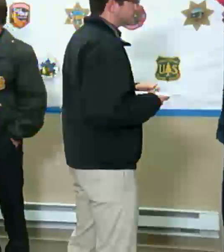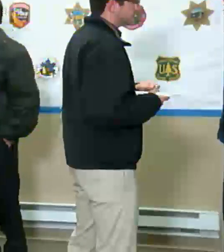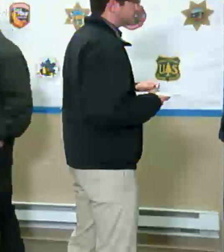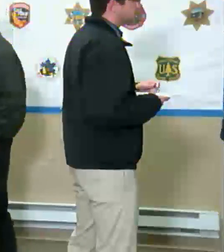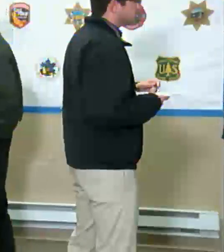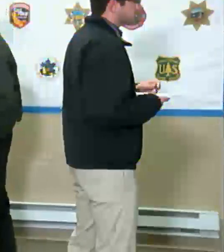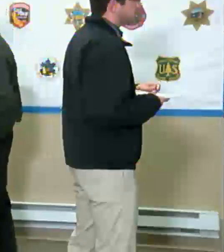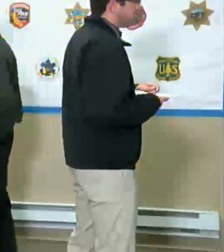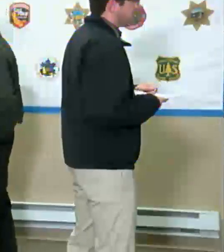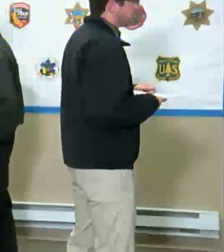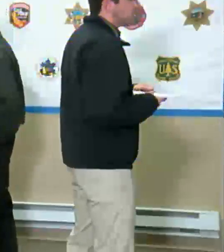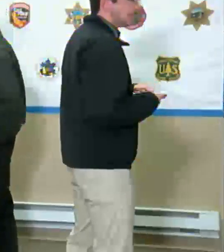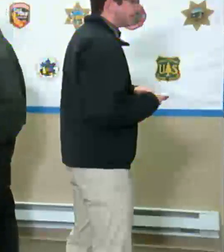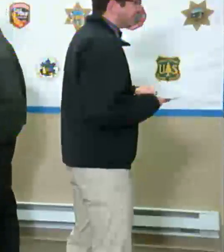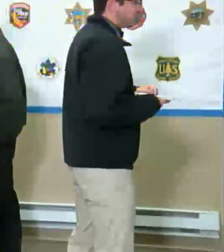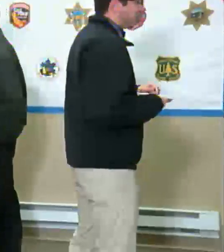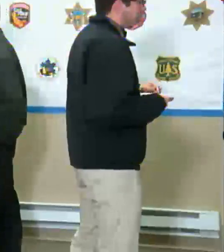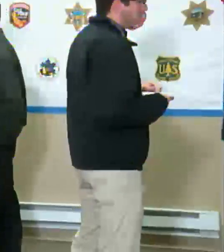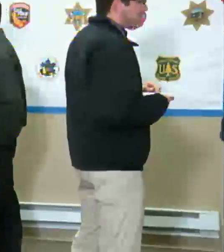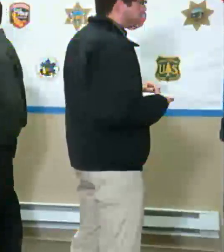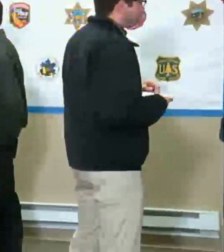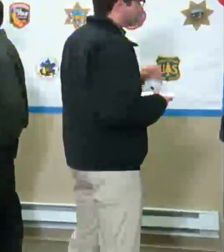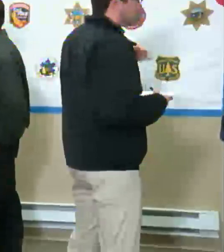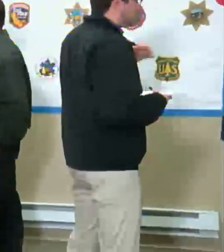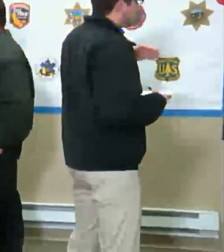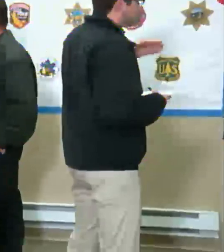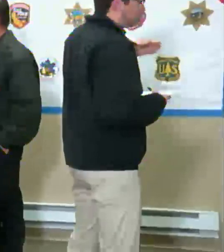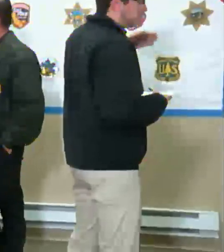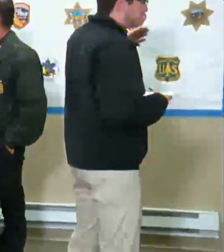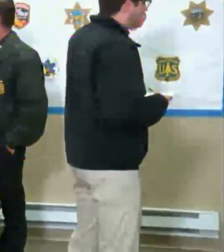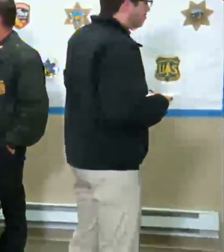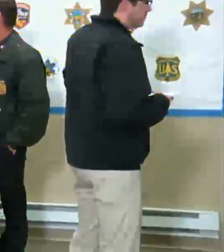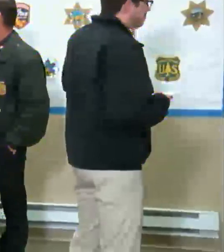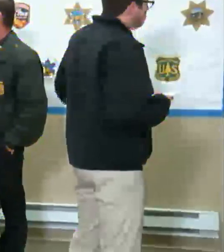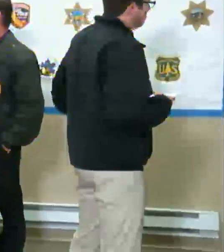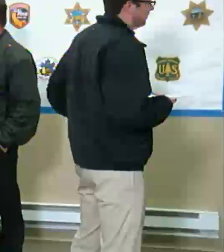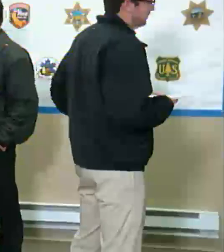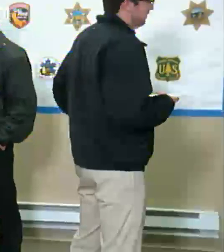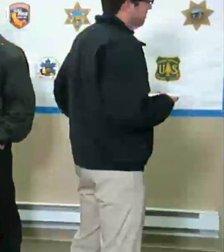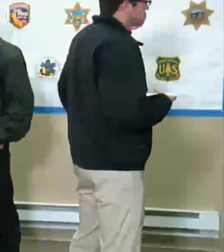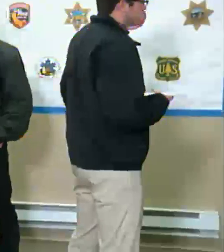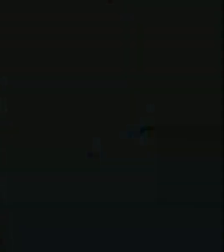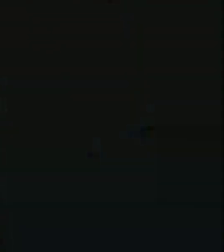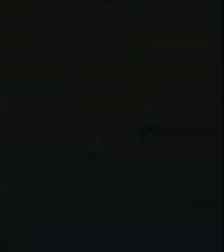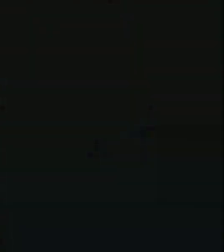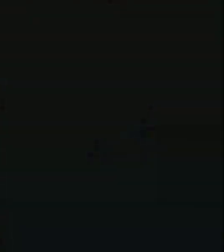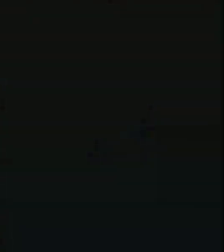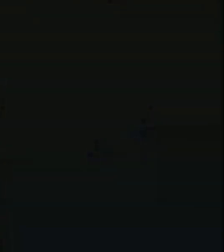We actually